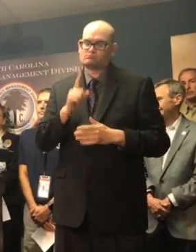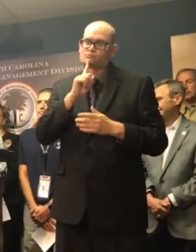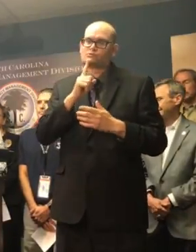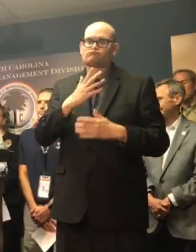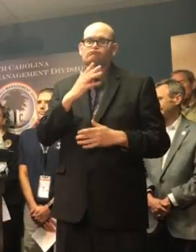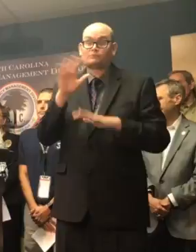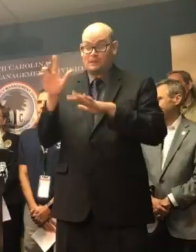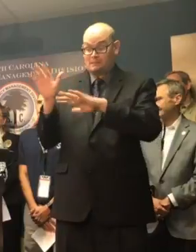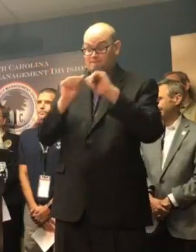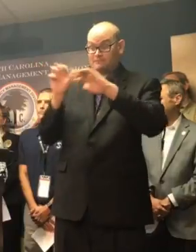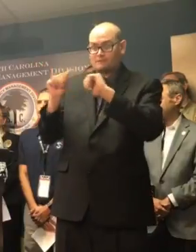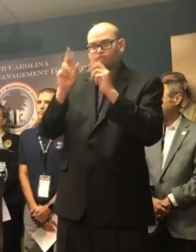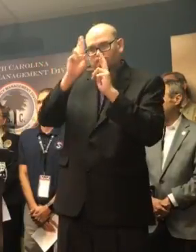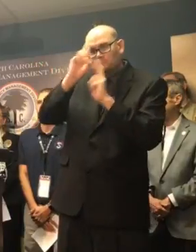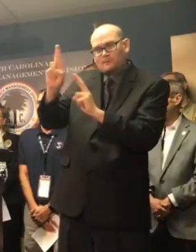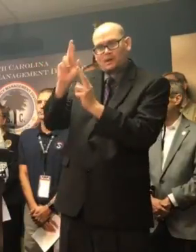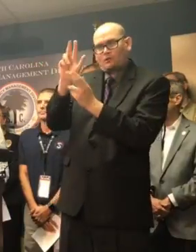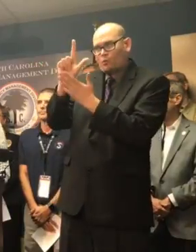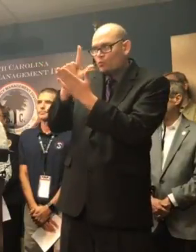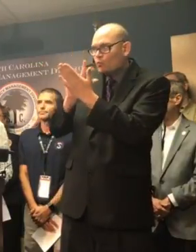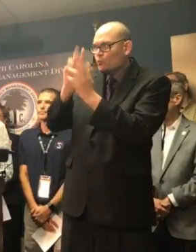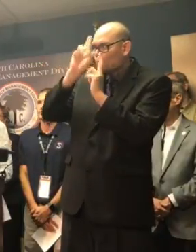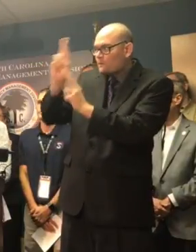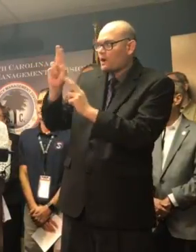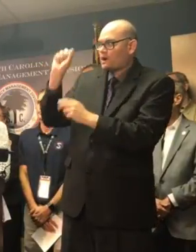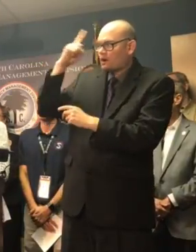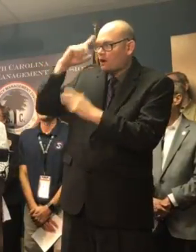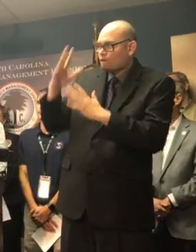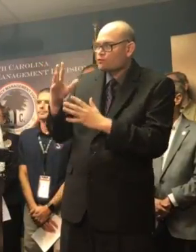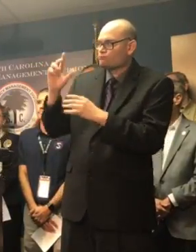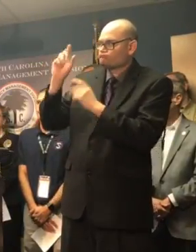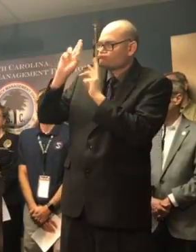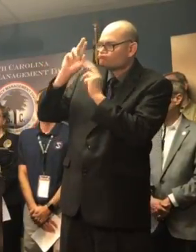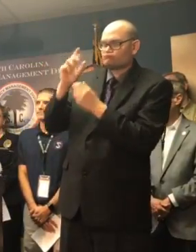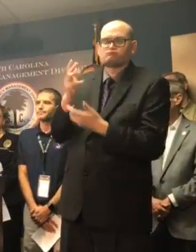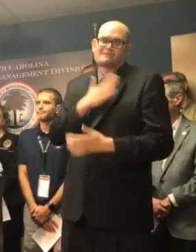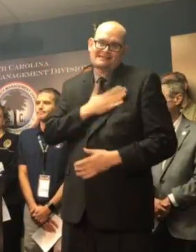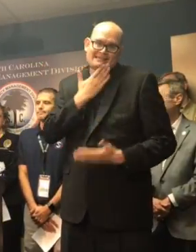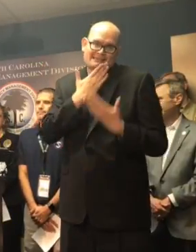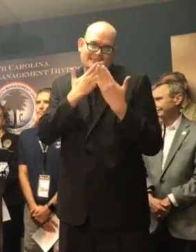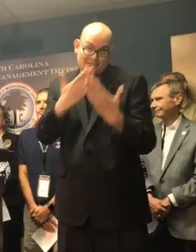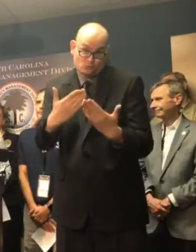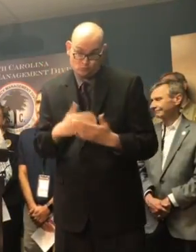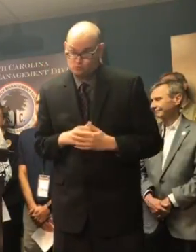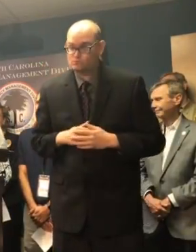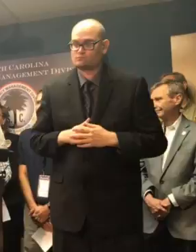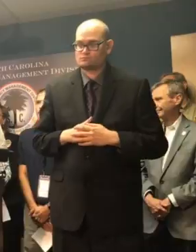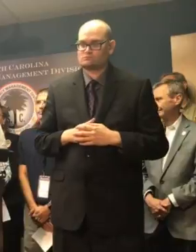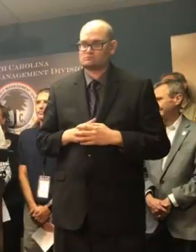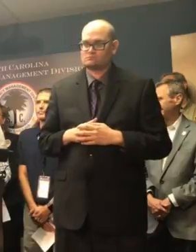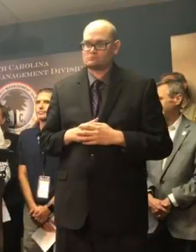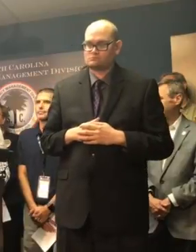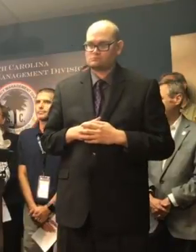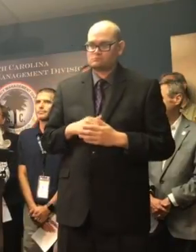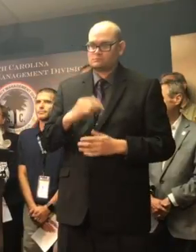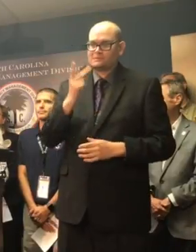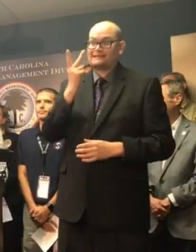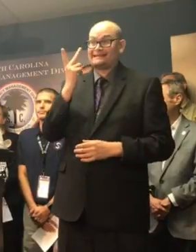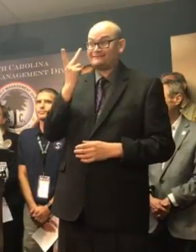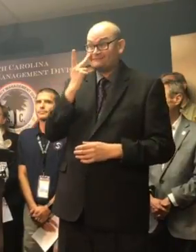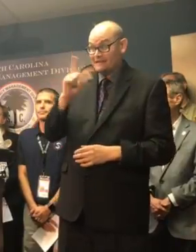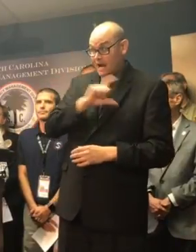way and move early, and so we're very grateful for that. But if you really want to thank a law enforcement officer or